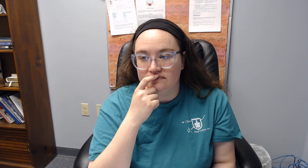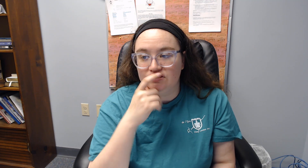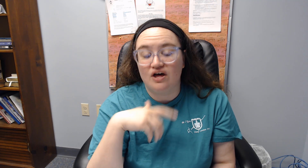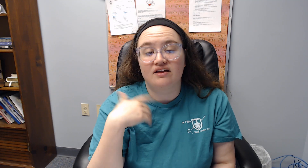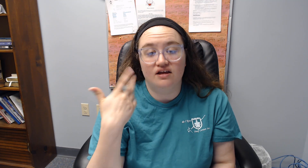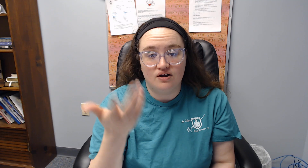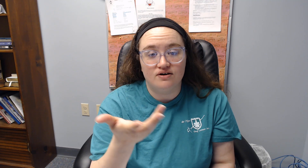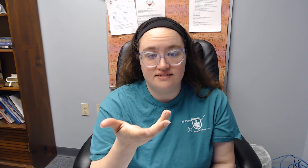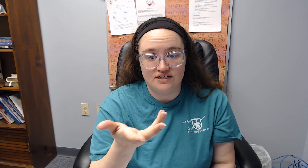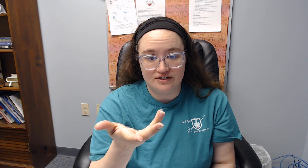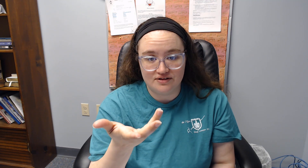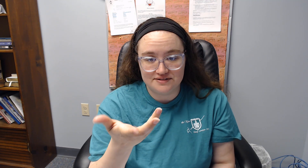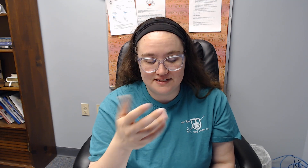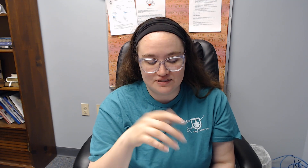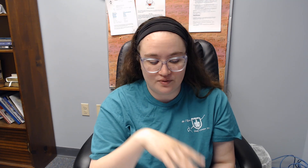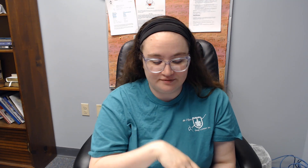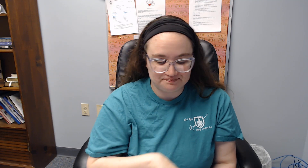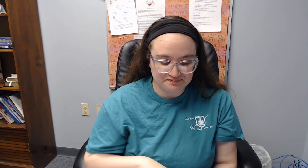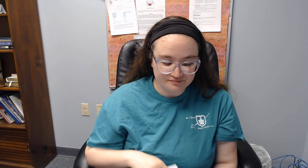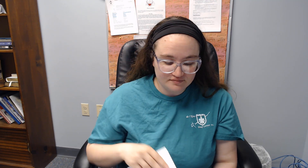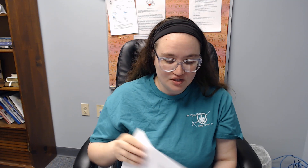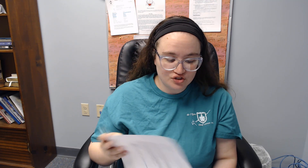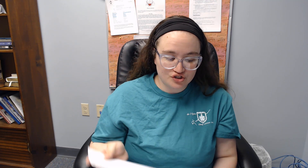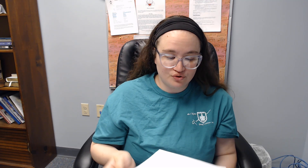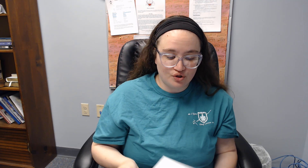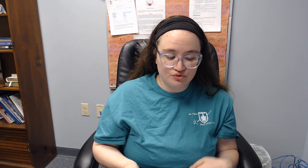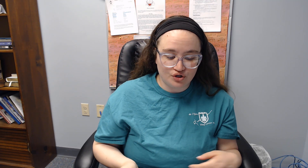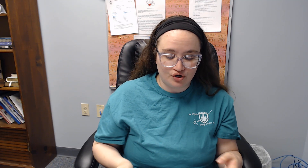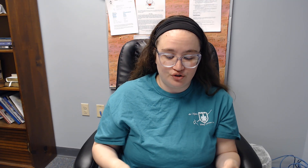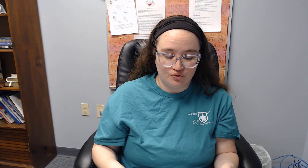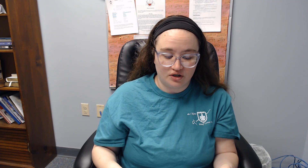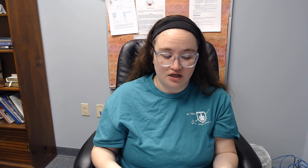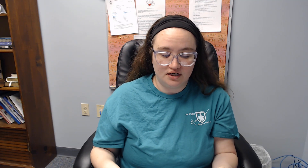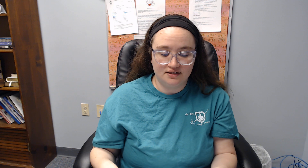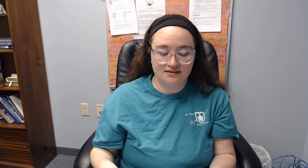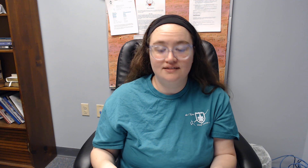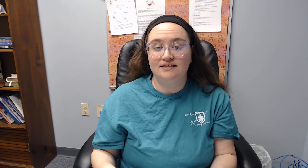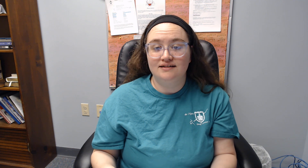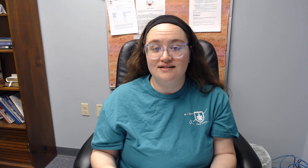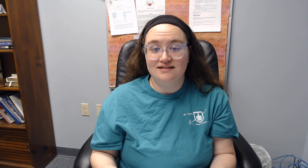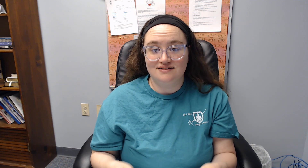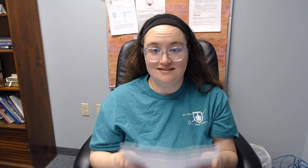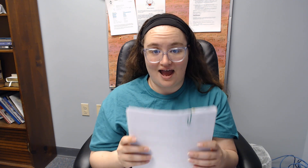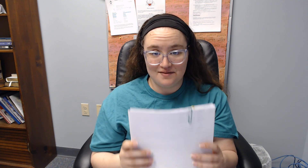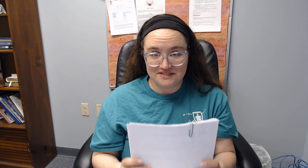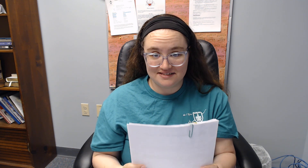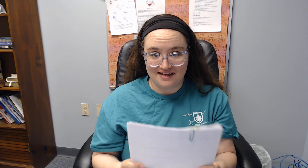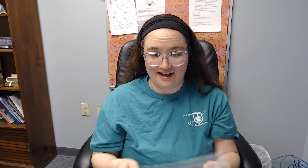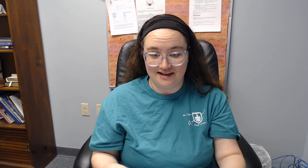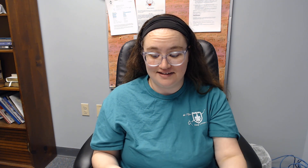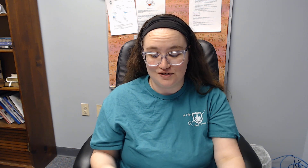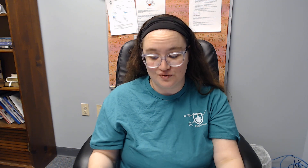that can cause hearing loss as well. So those are your types and degrees of